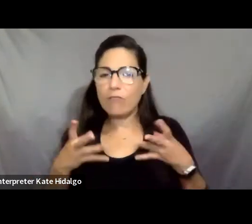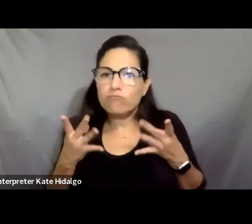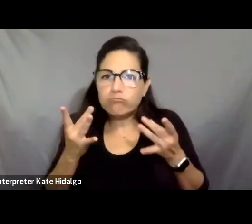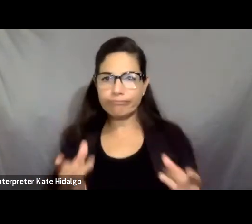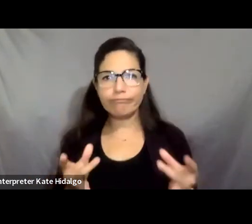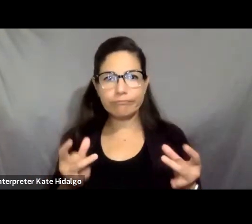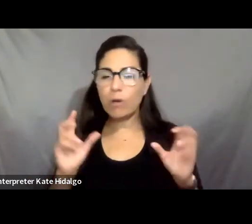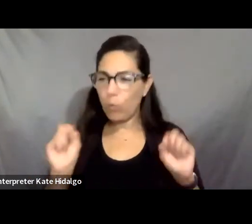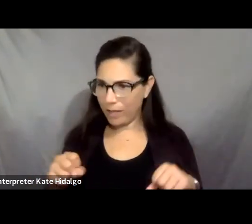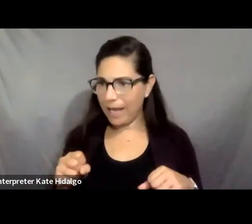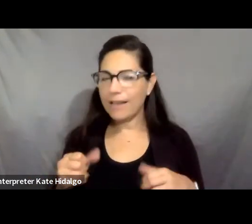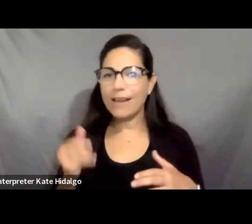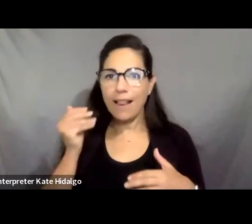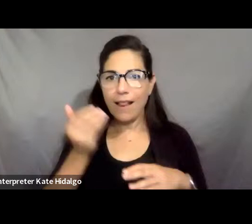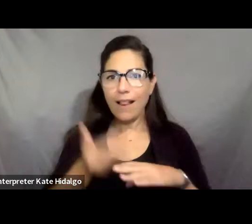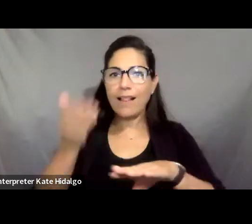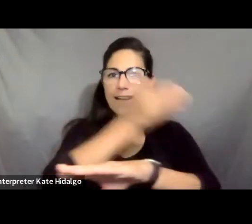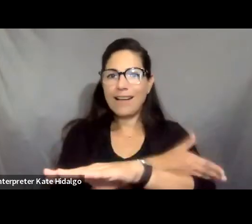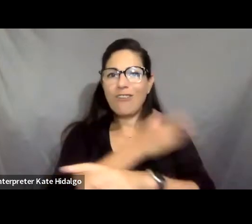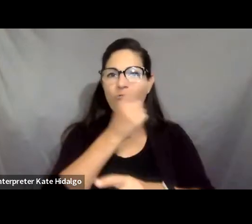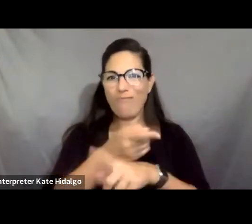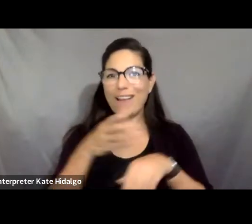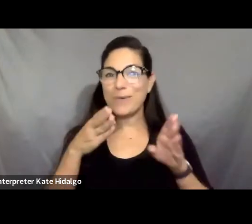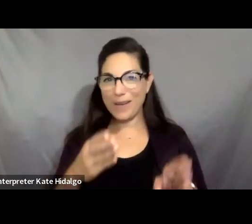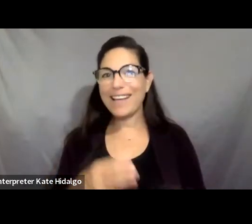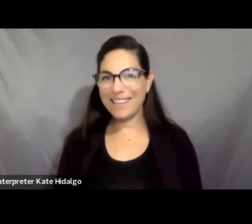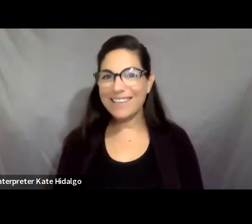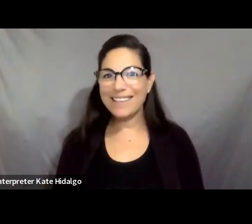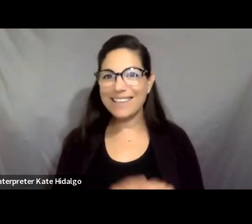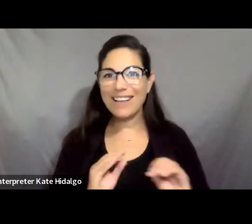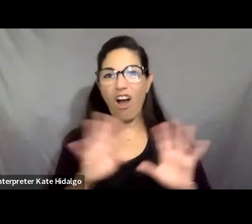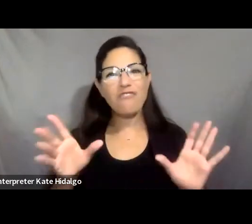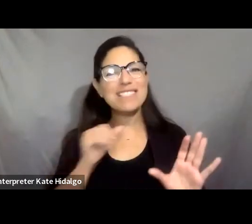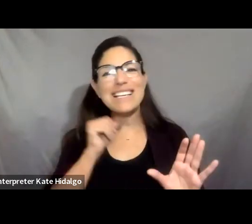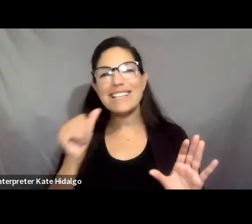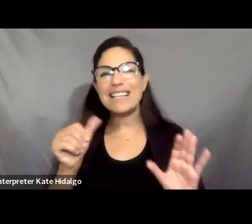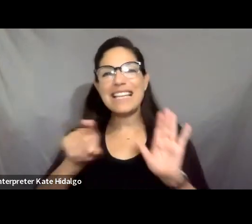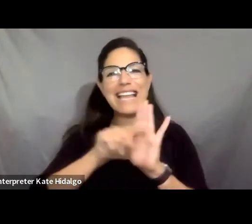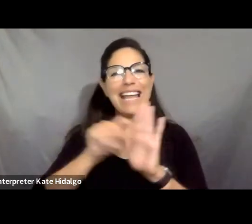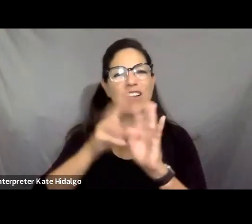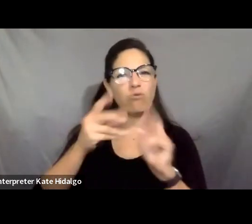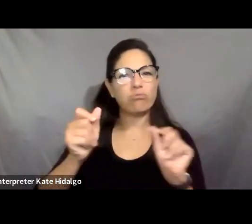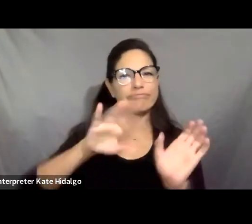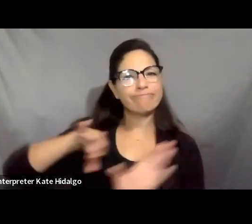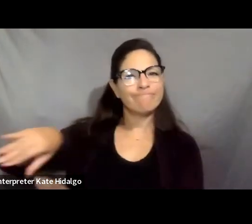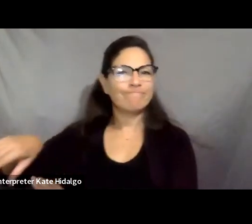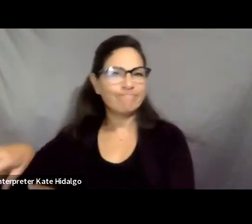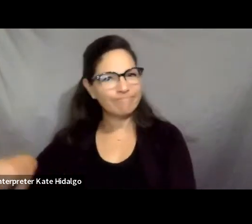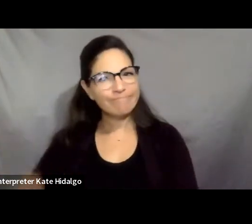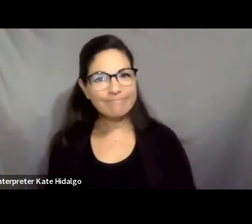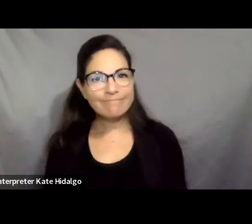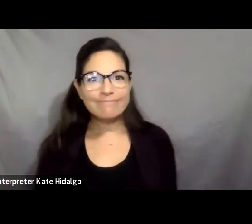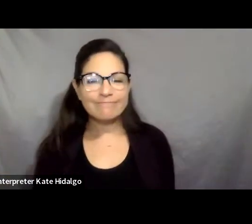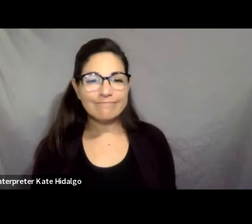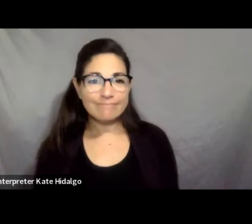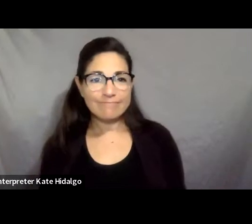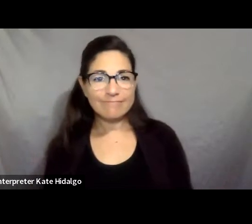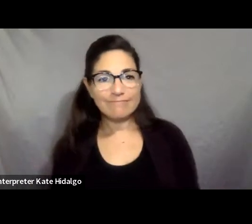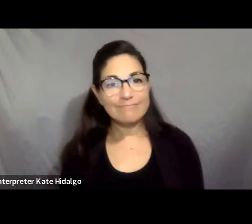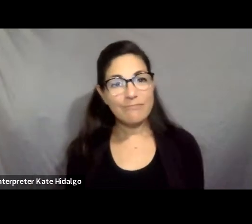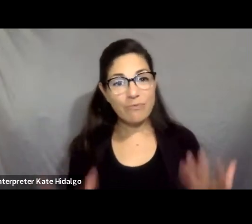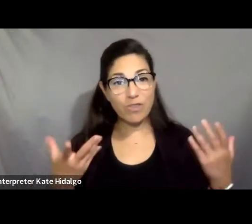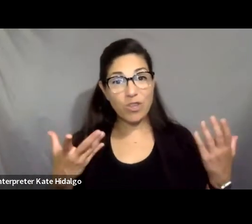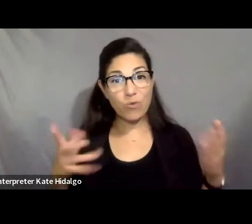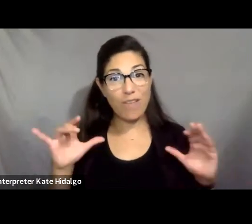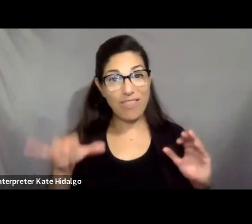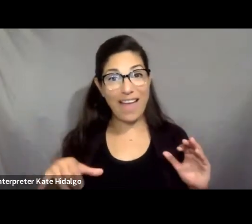so we can move the needle in the right direction and obviously disrupt some of the negative outcomes for our students. So with that, we kind